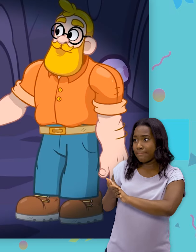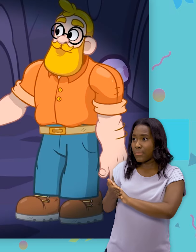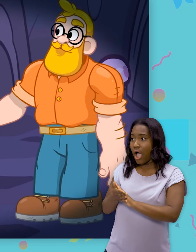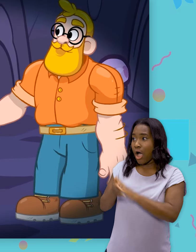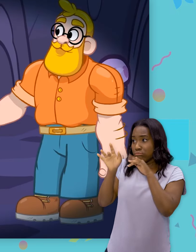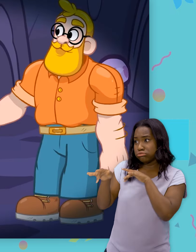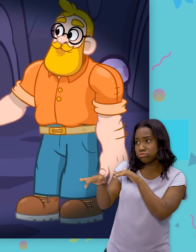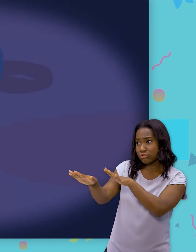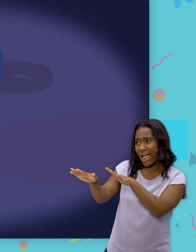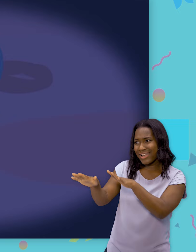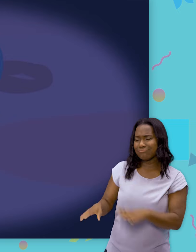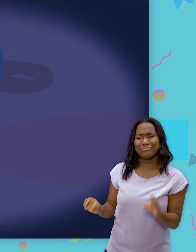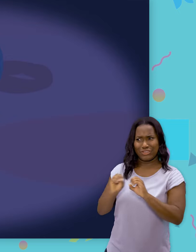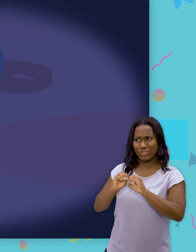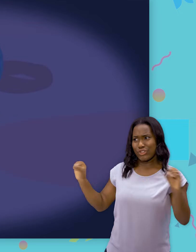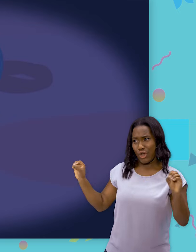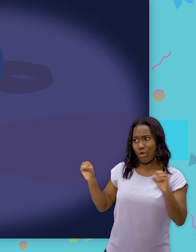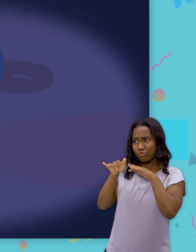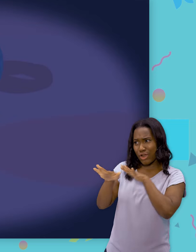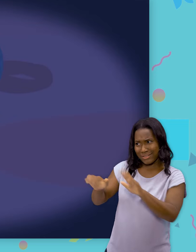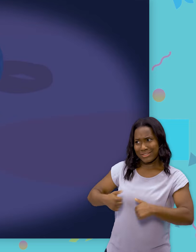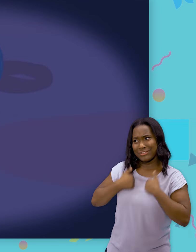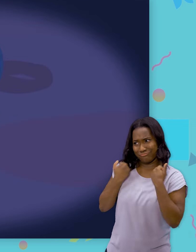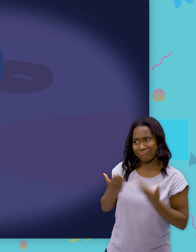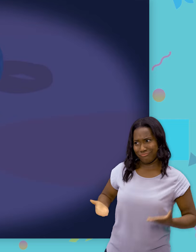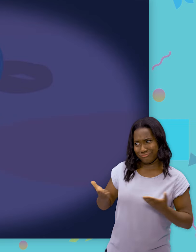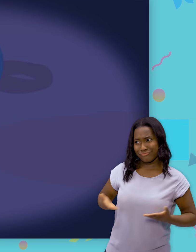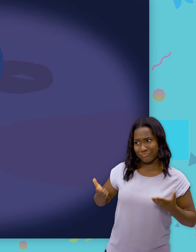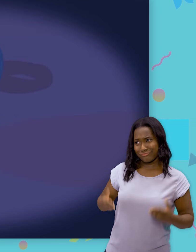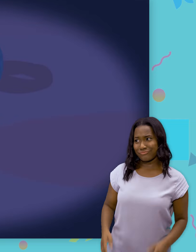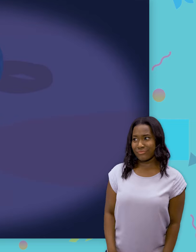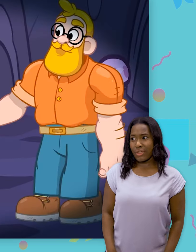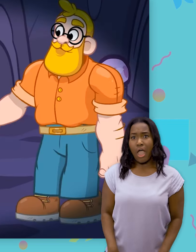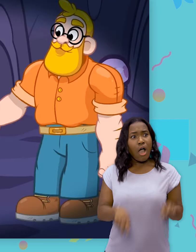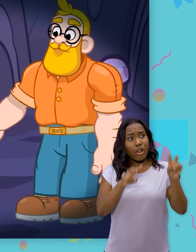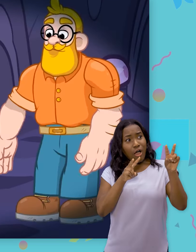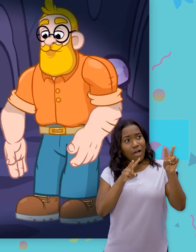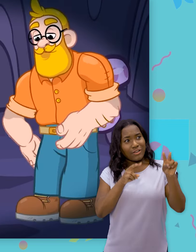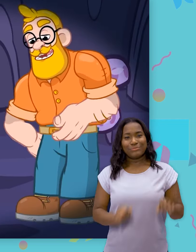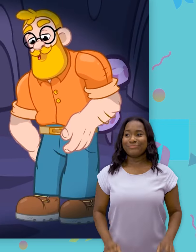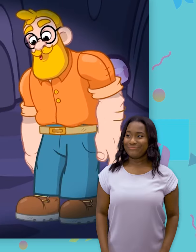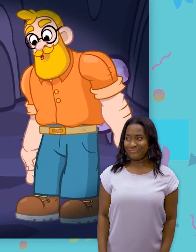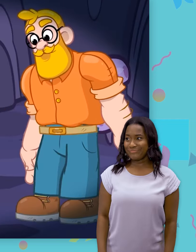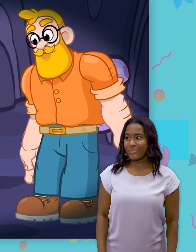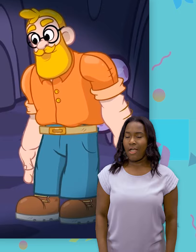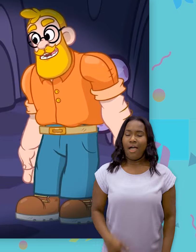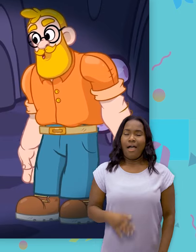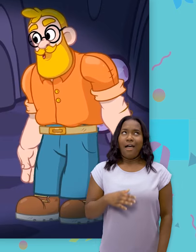dragon. There are no dragons living in this cave. We looked.